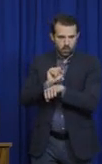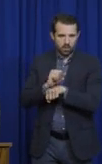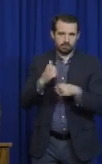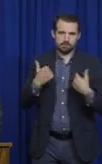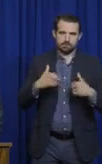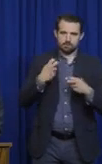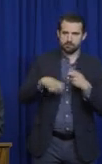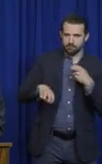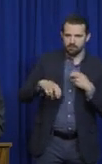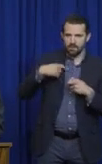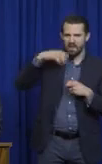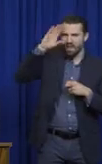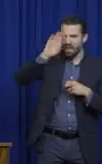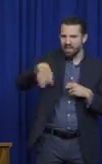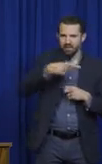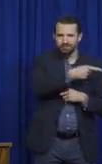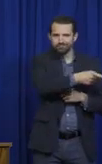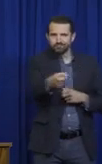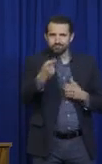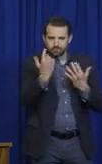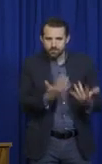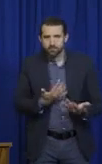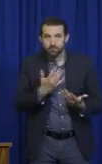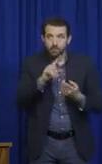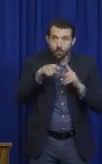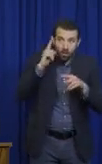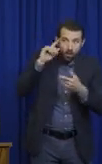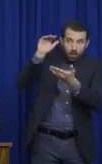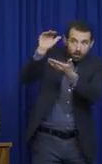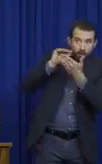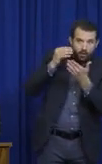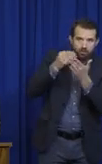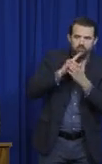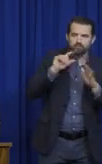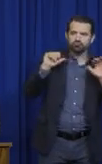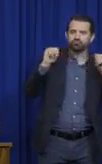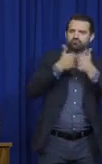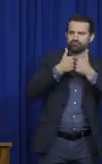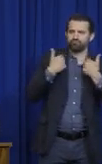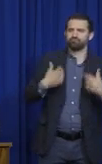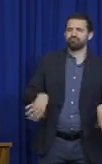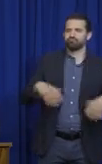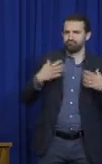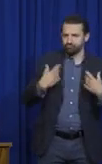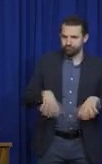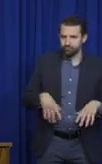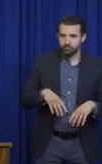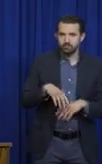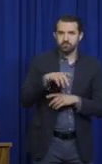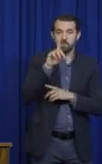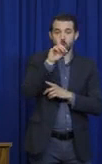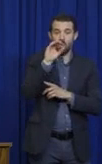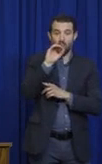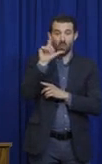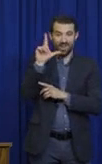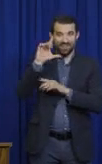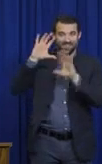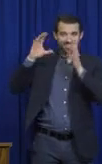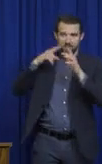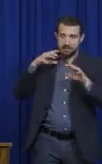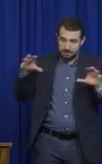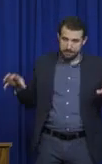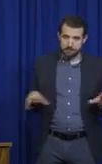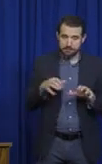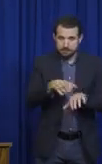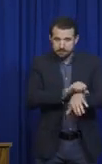benefits has been a challenge. And that is why the Department of Labor has been working as hard as we can to